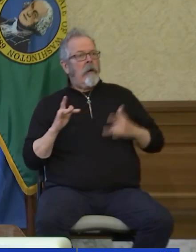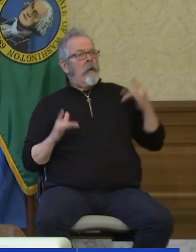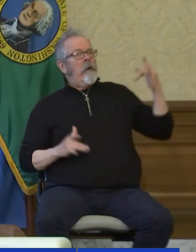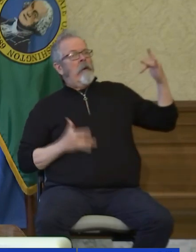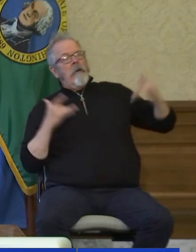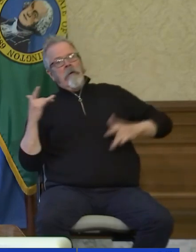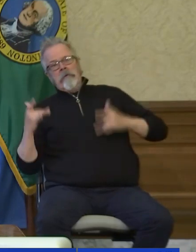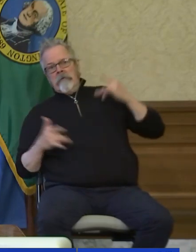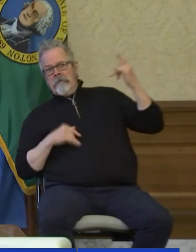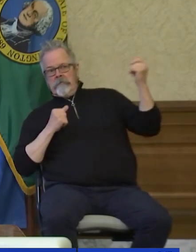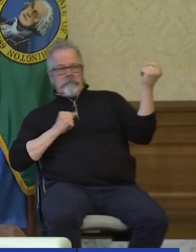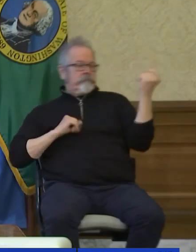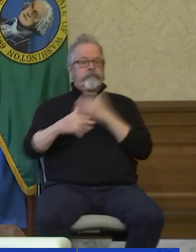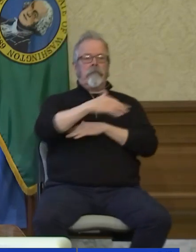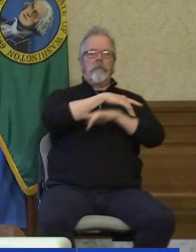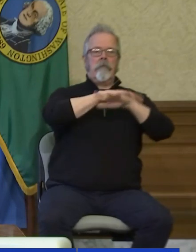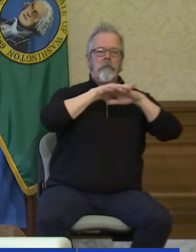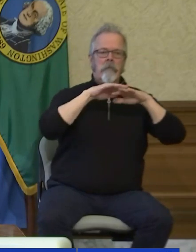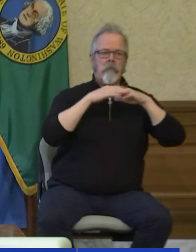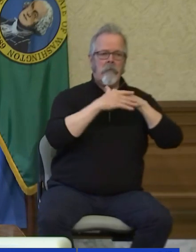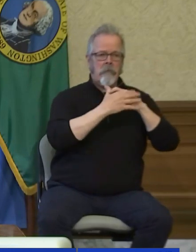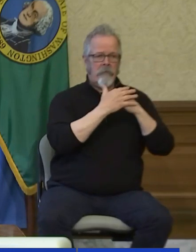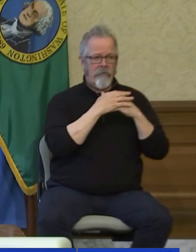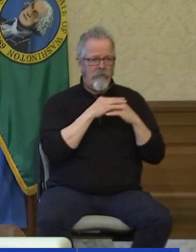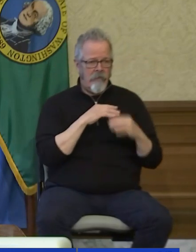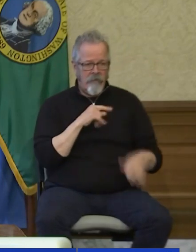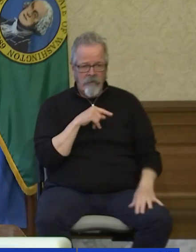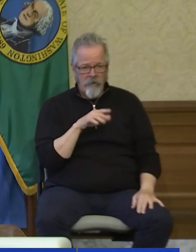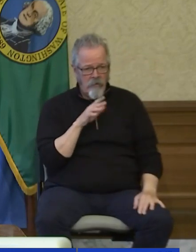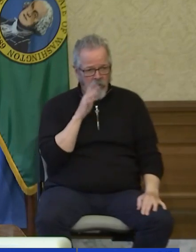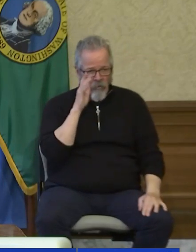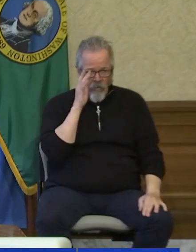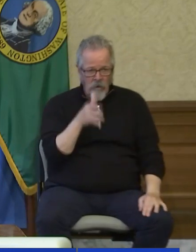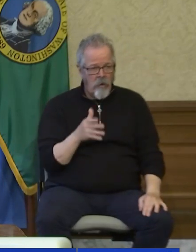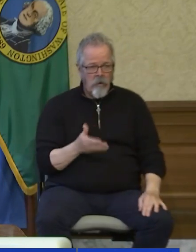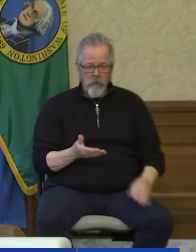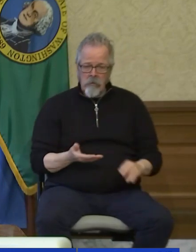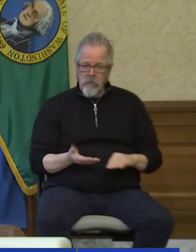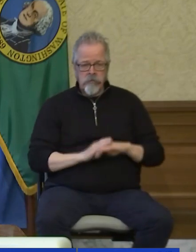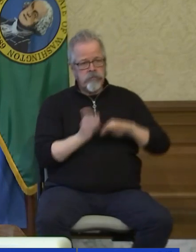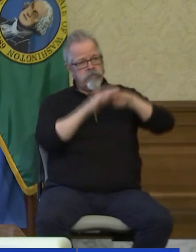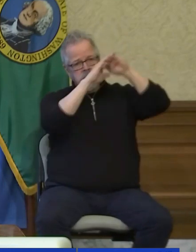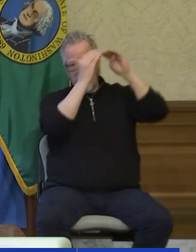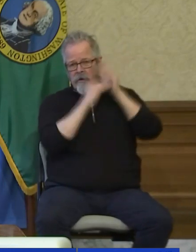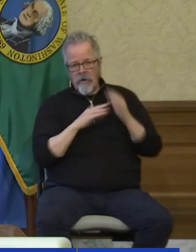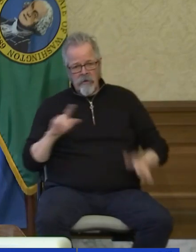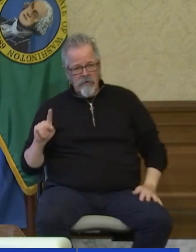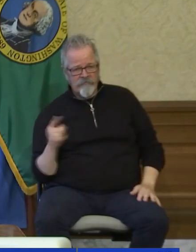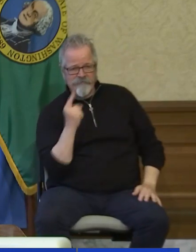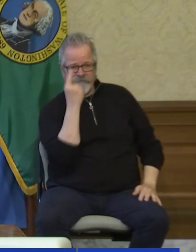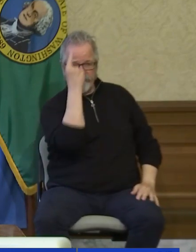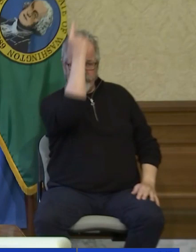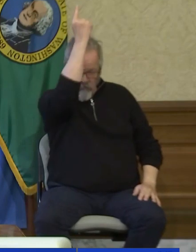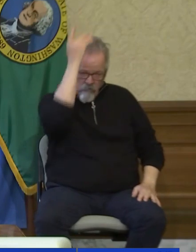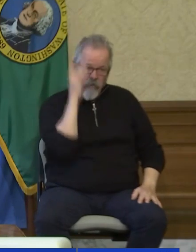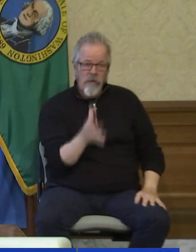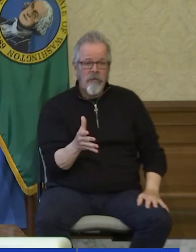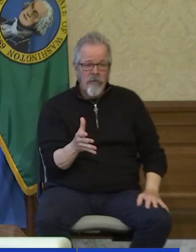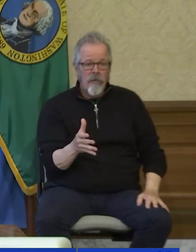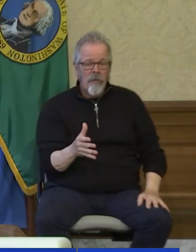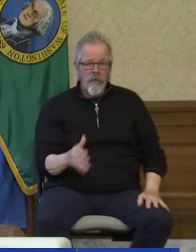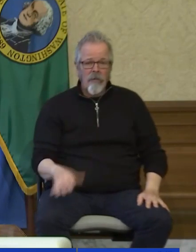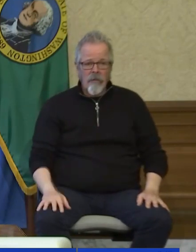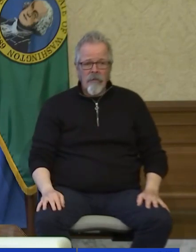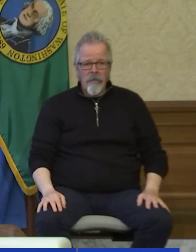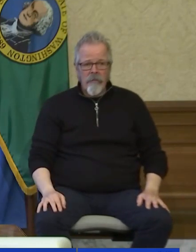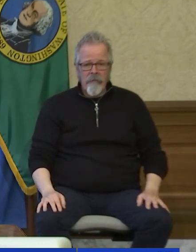what kind of does that trigger look like to bring sort of restrictions back? Well, if we can put up the dials again, if I can